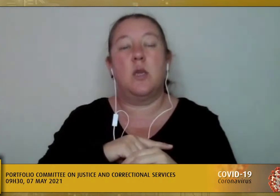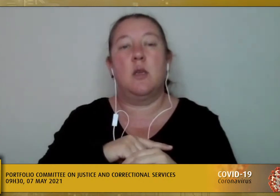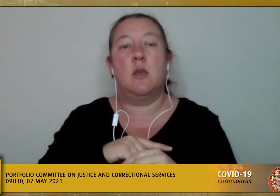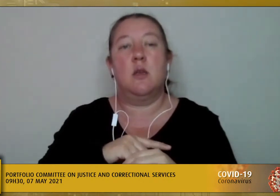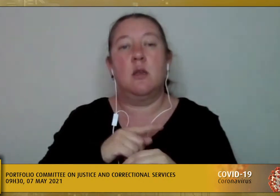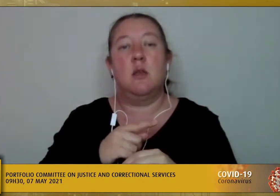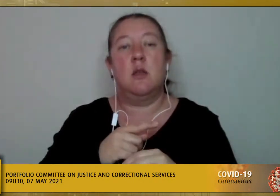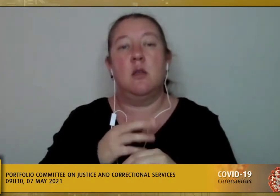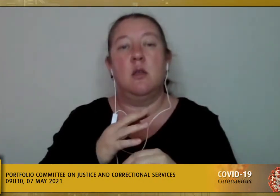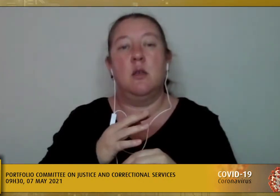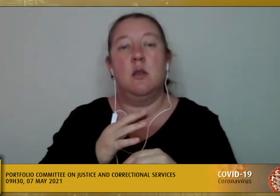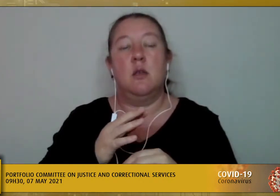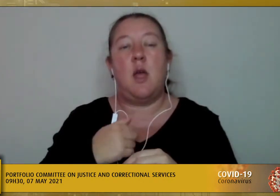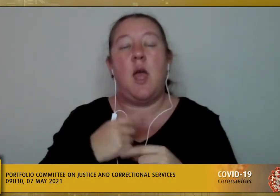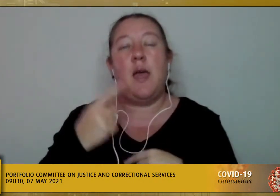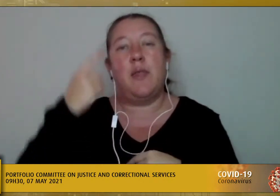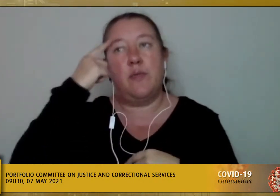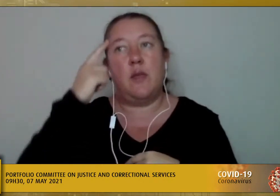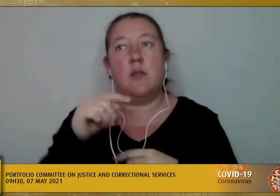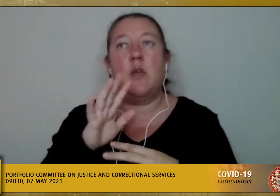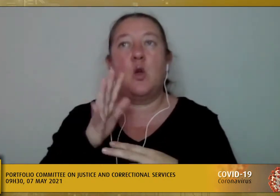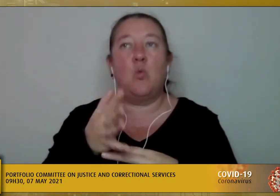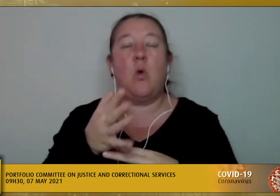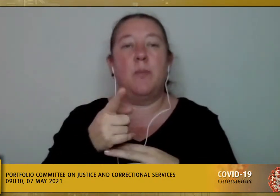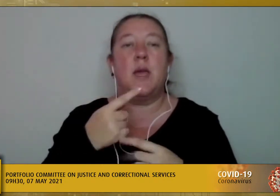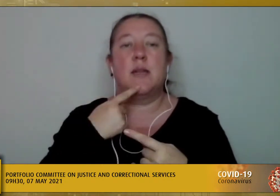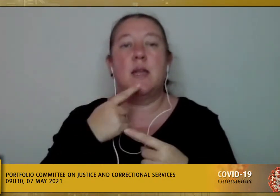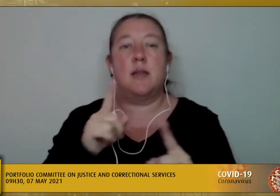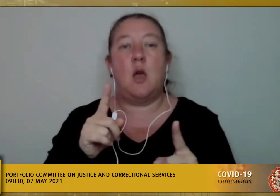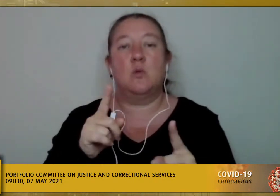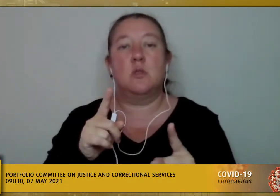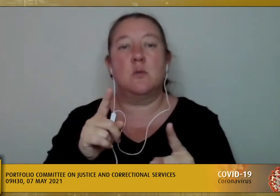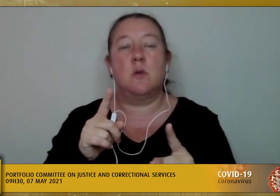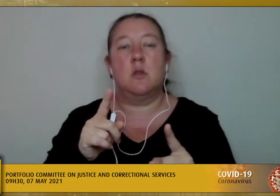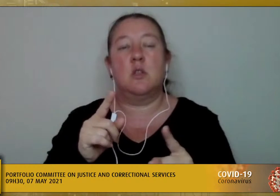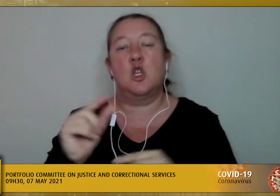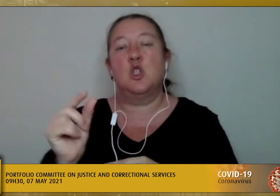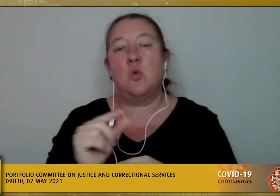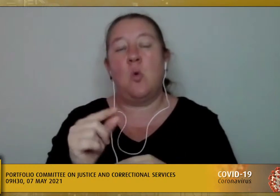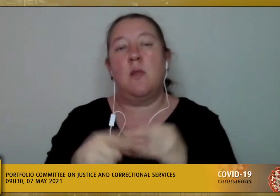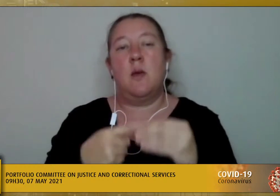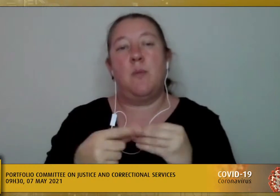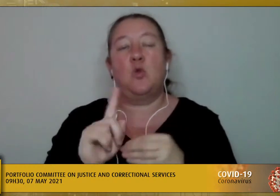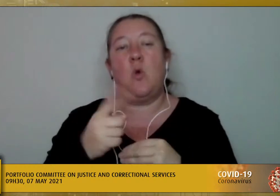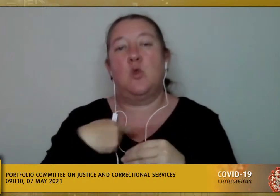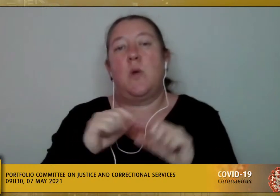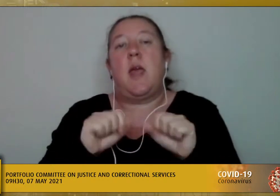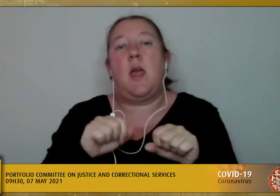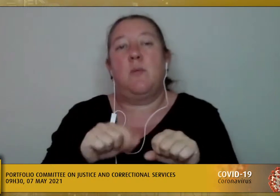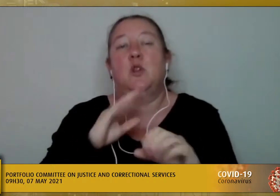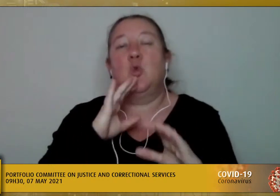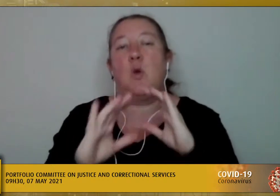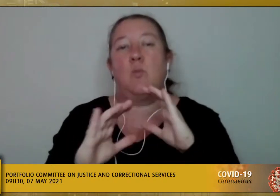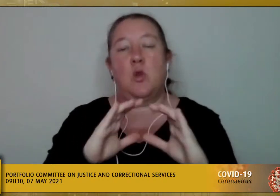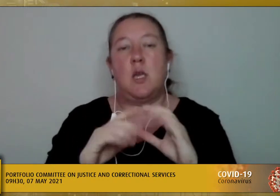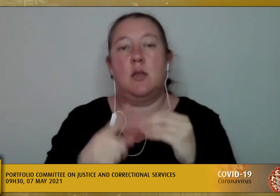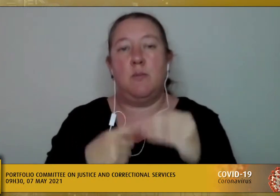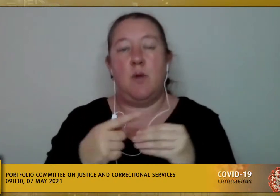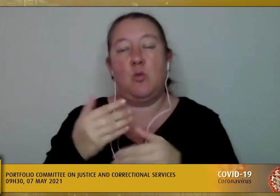we I think they will be an announcement um shortly about what we are able to communicate about